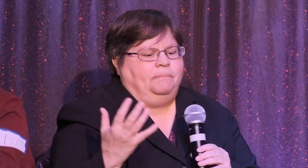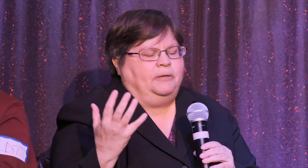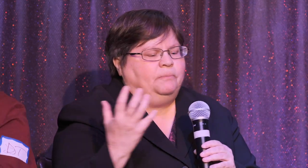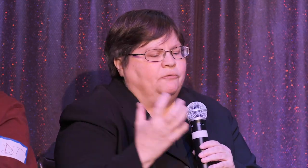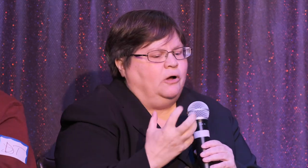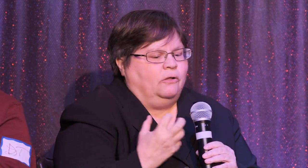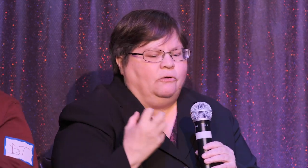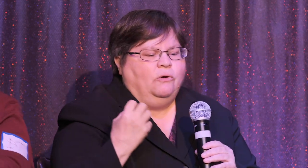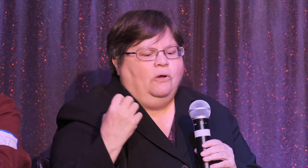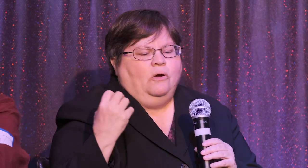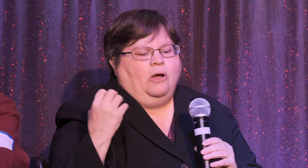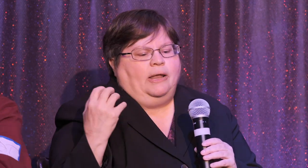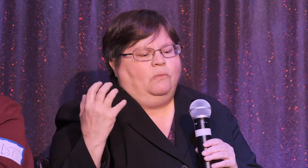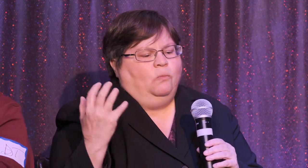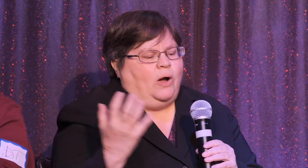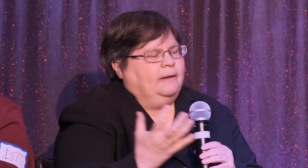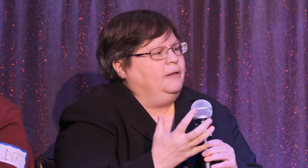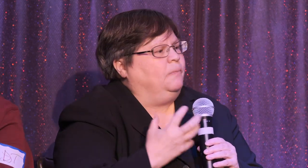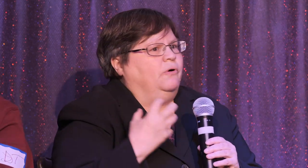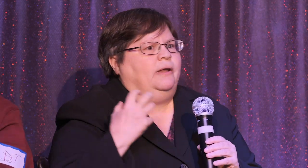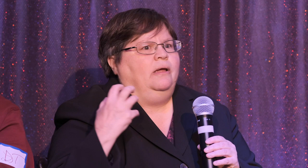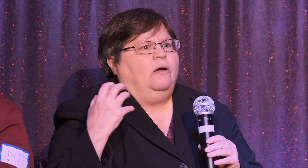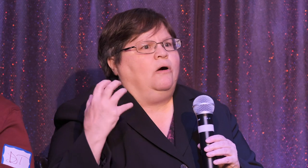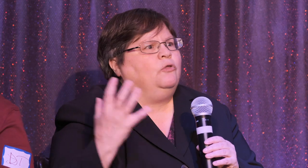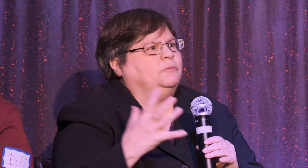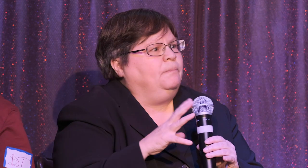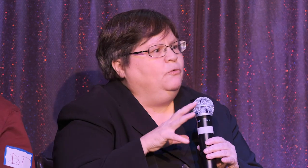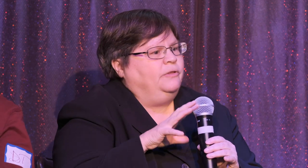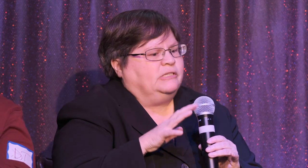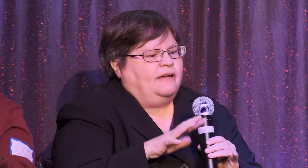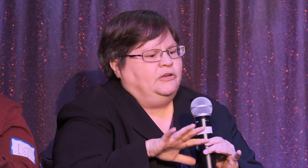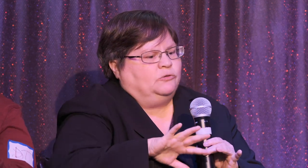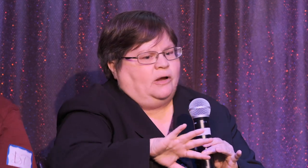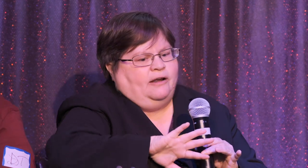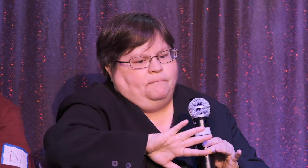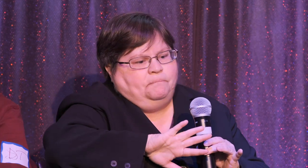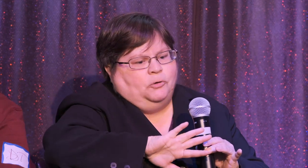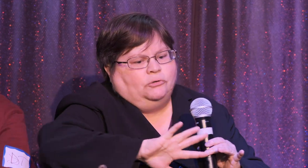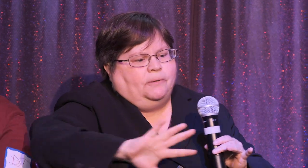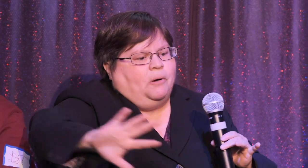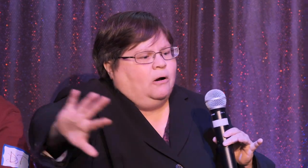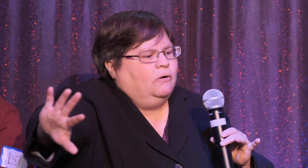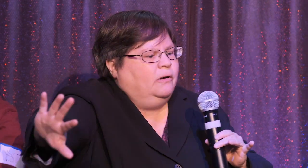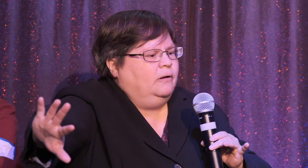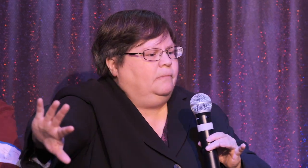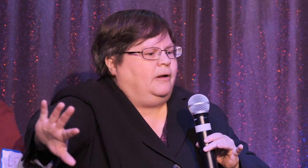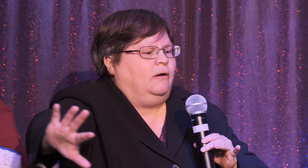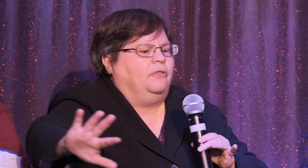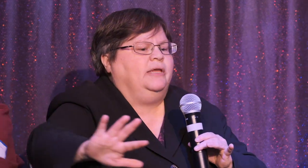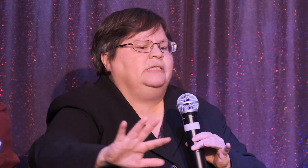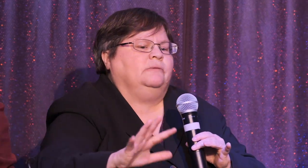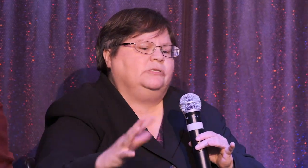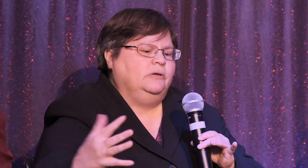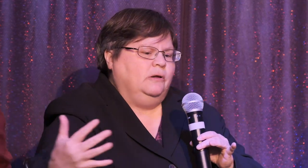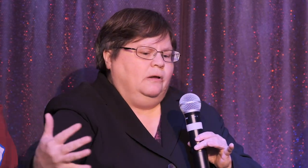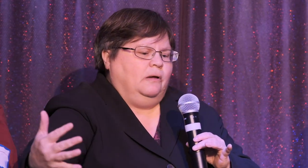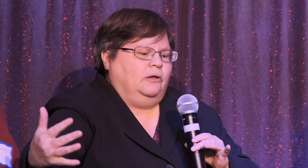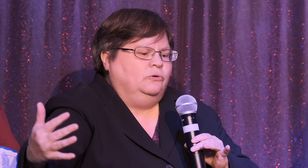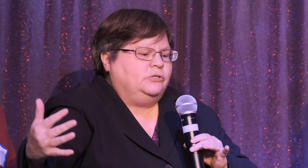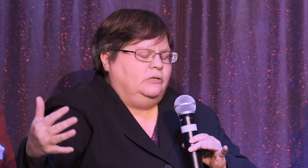up and people of color and white people and all those people who in the 70s were kind of pulled apart by all the